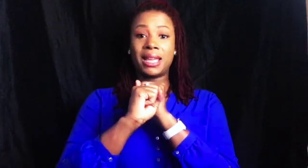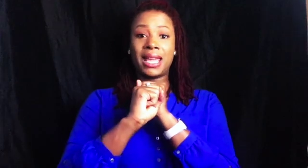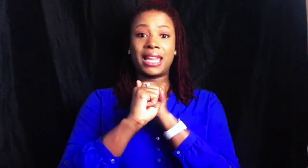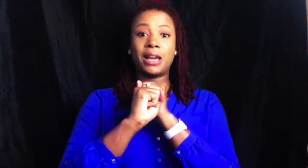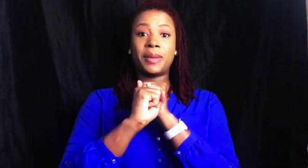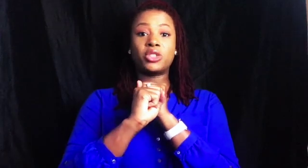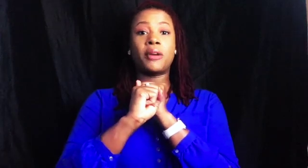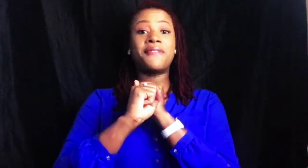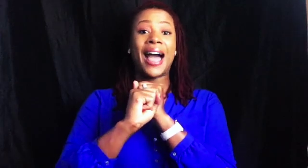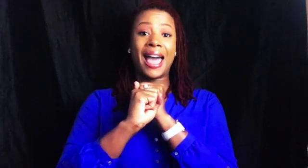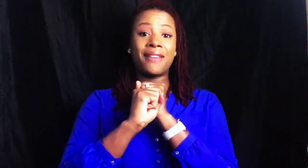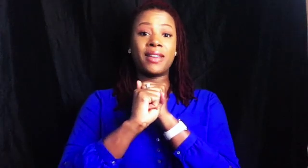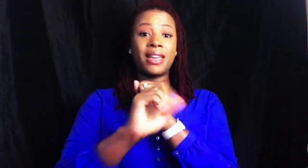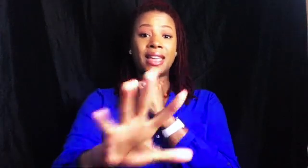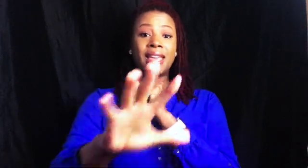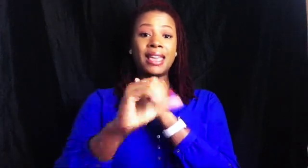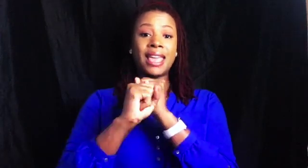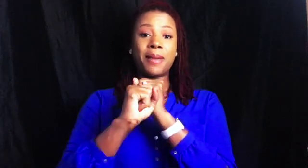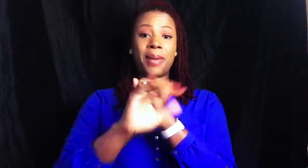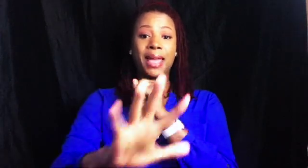hand up into a 5. Campaign.